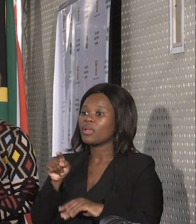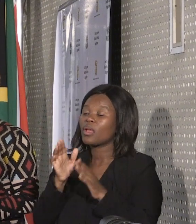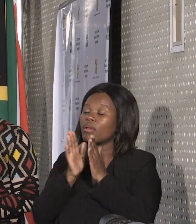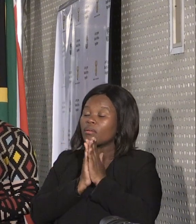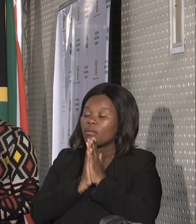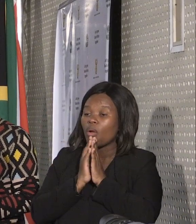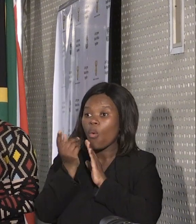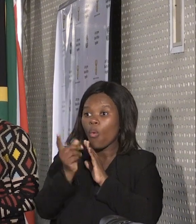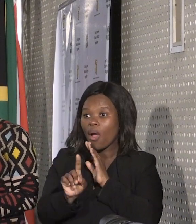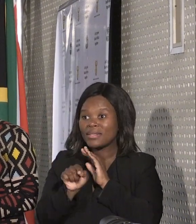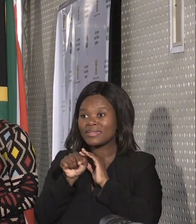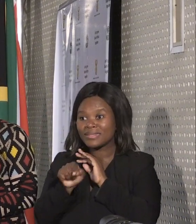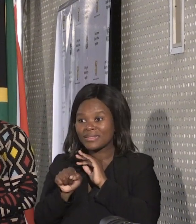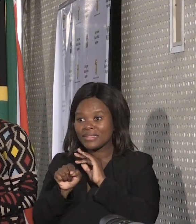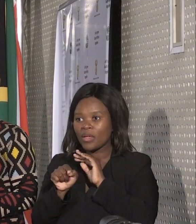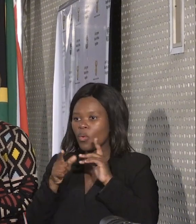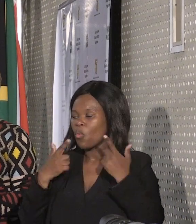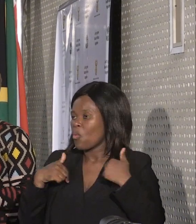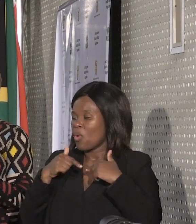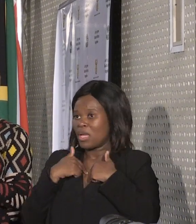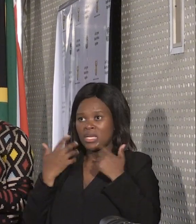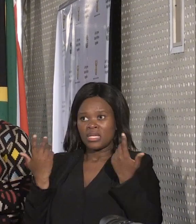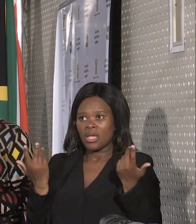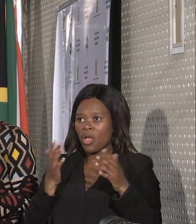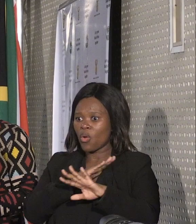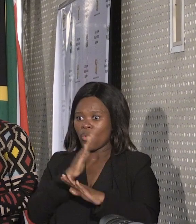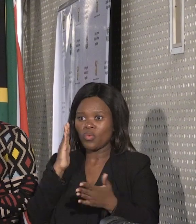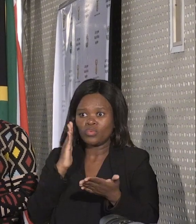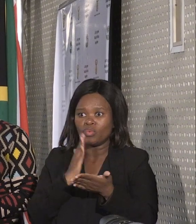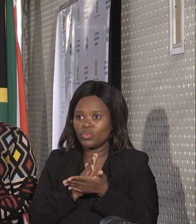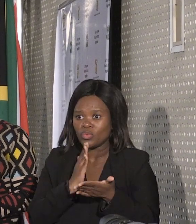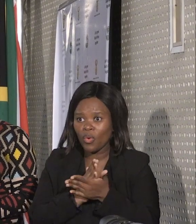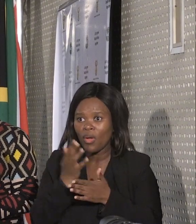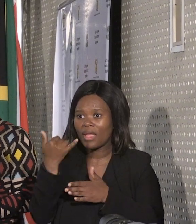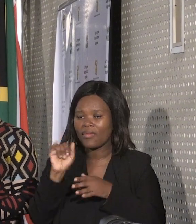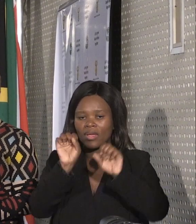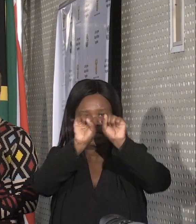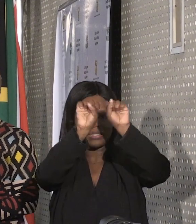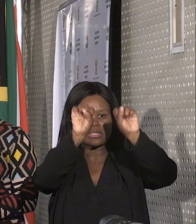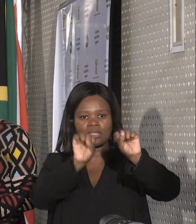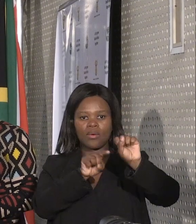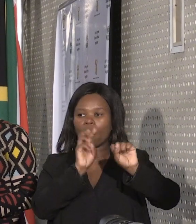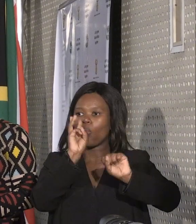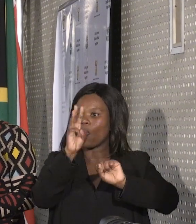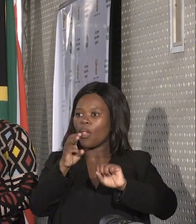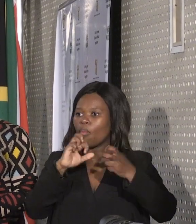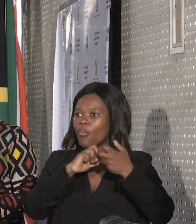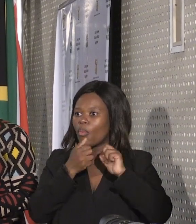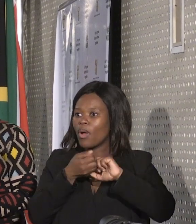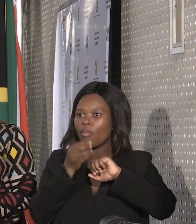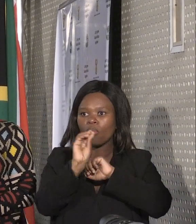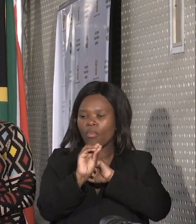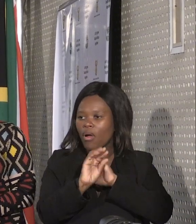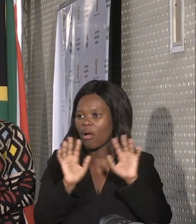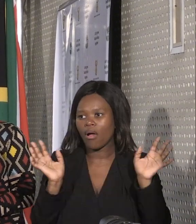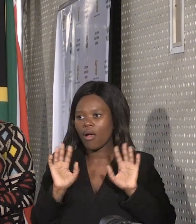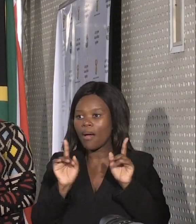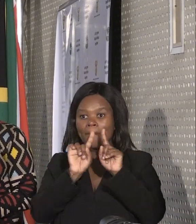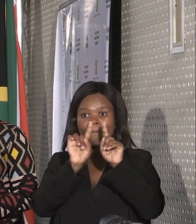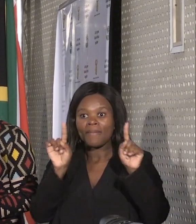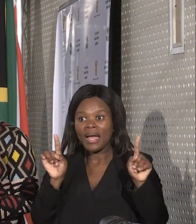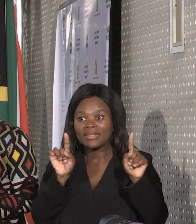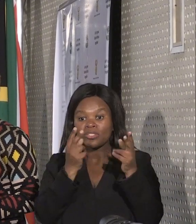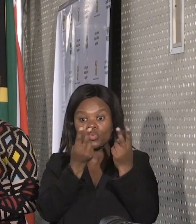sicela ukusho ukuthi le besingayibhekanga ukuthi kuyoba isystem ezoba neproblem, kodwa ke isystem